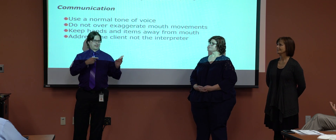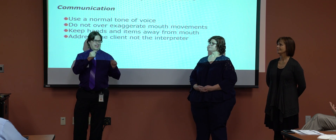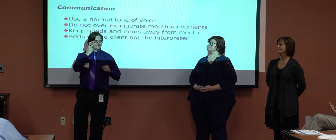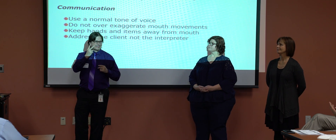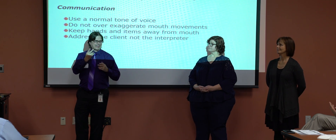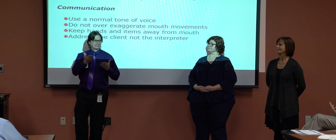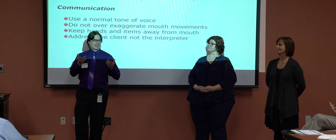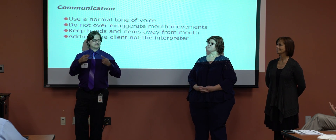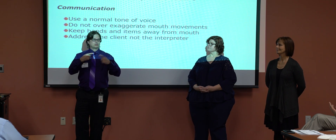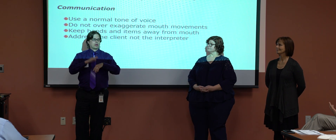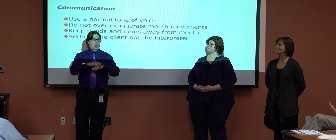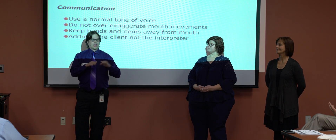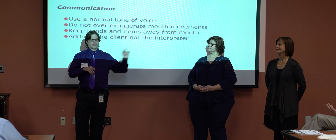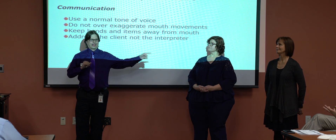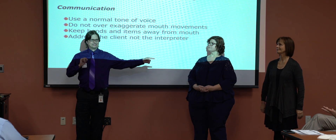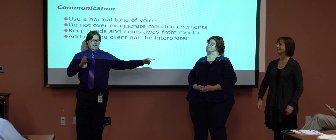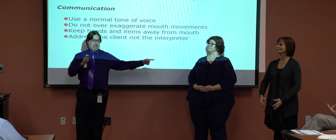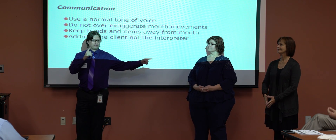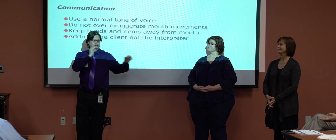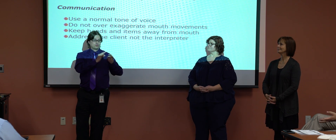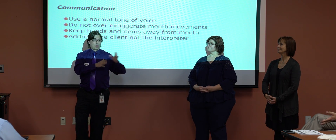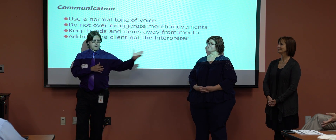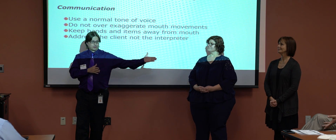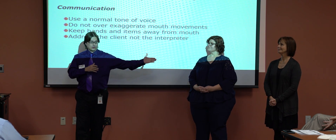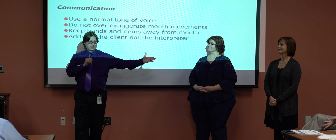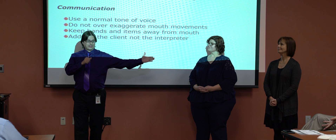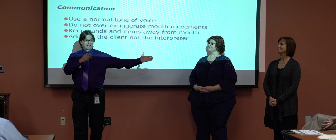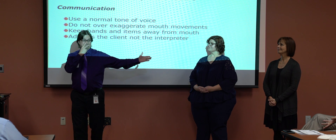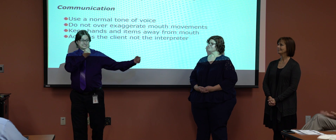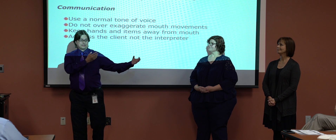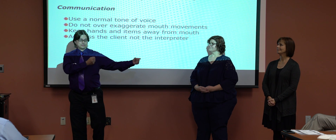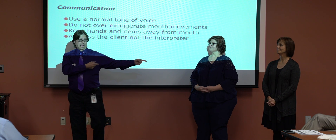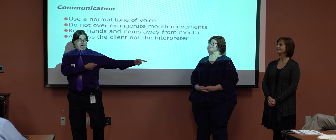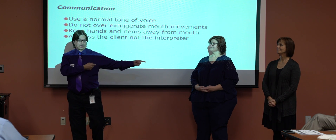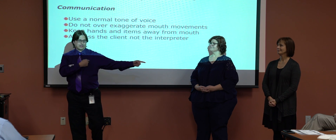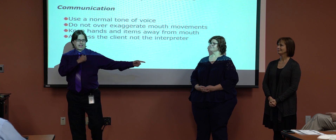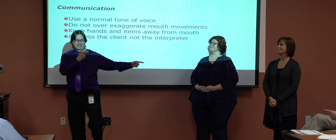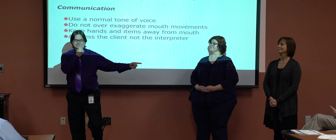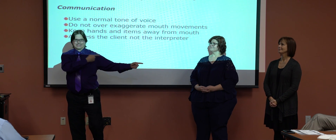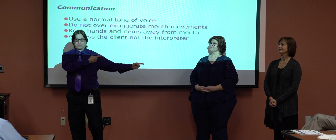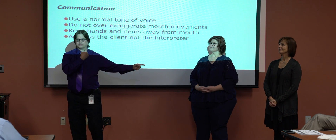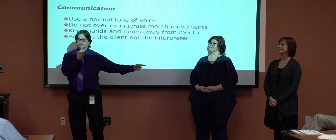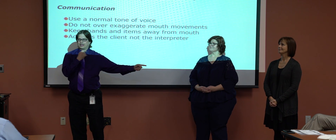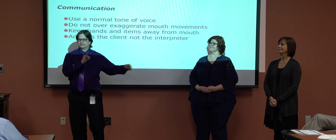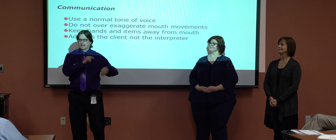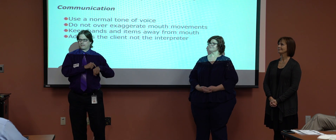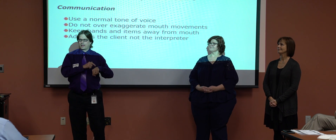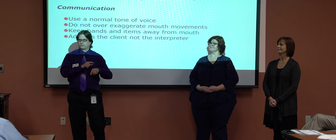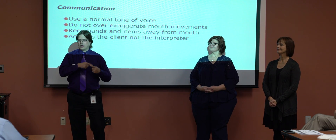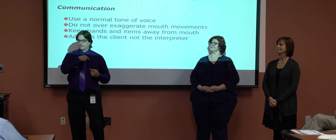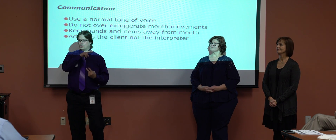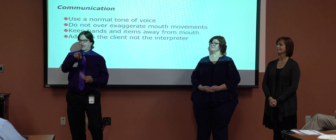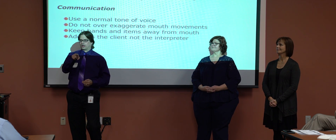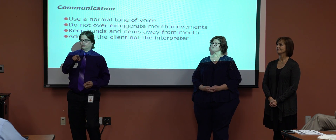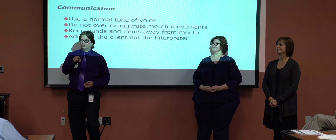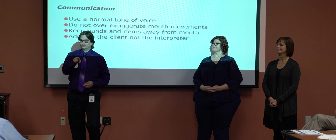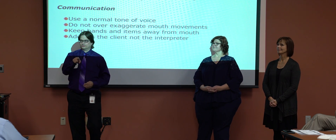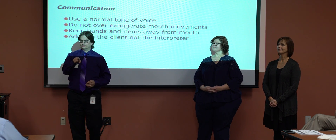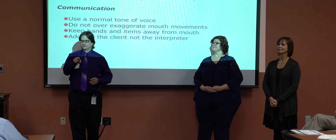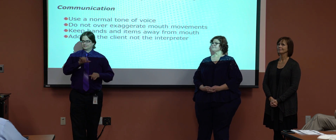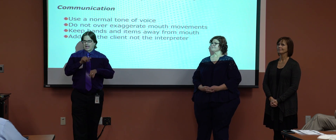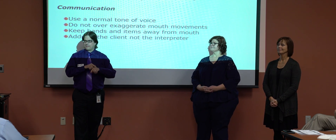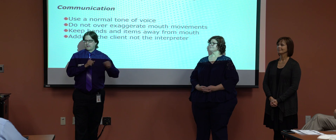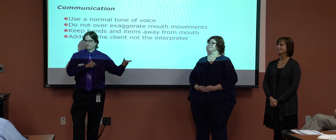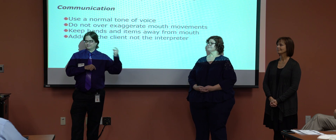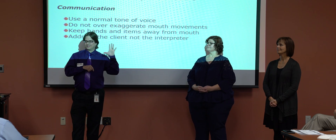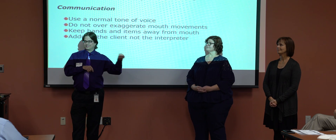periphery or our peripheral vision, and so I know what's going on over here with the interpreter. I can see them sign even though I'm not looking directly